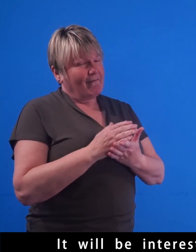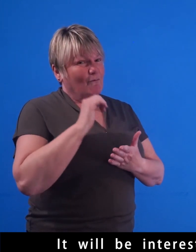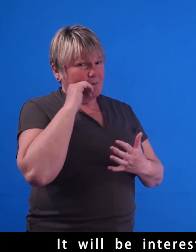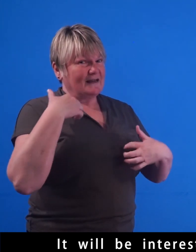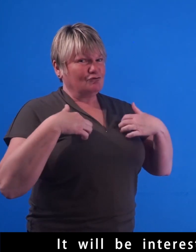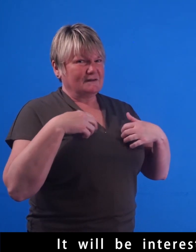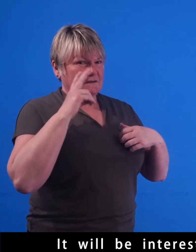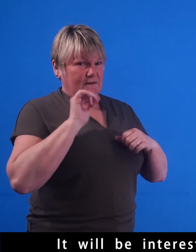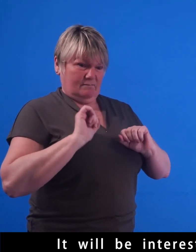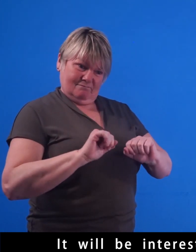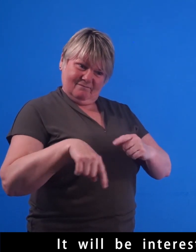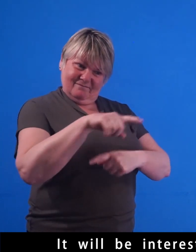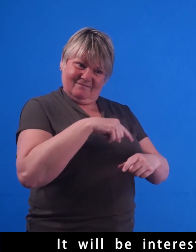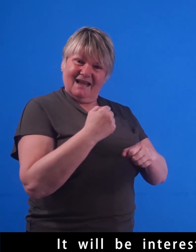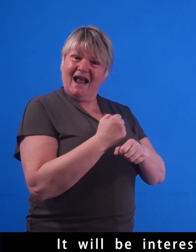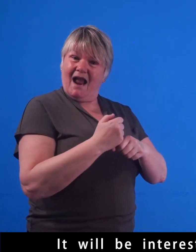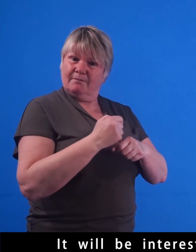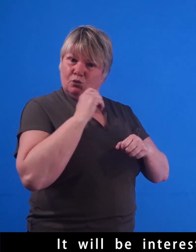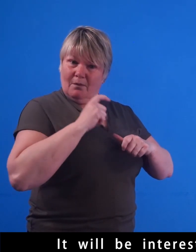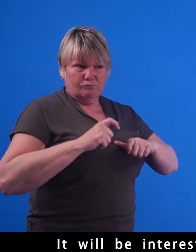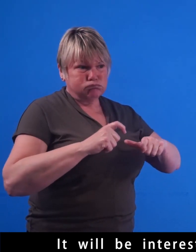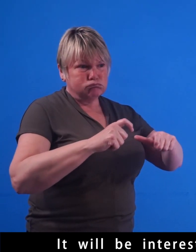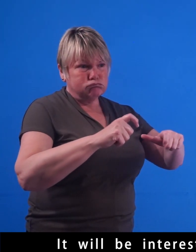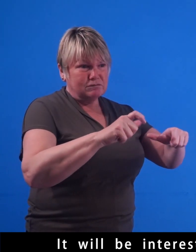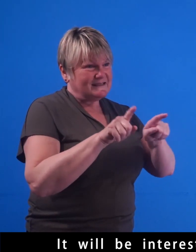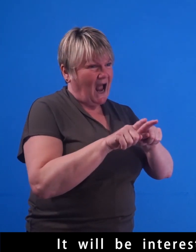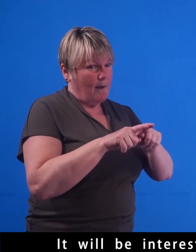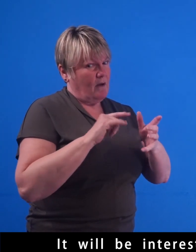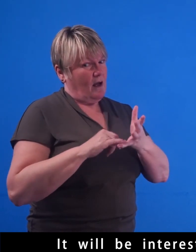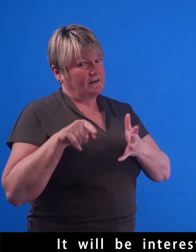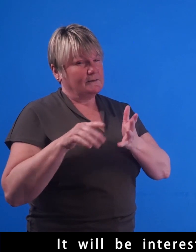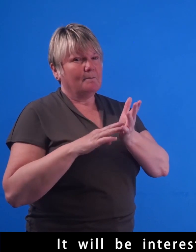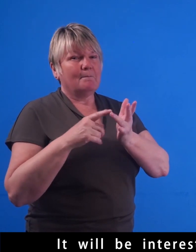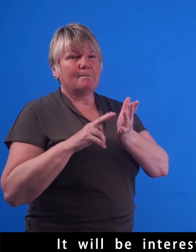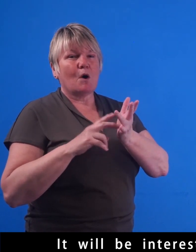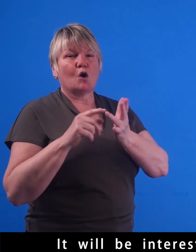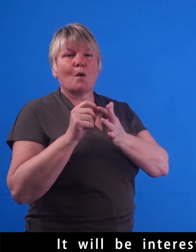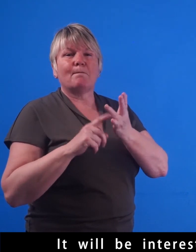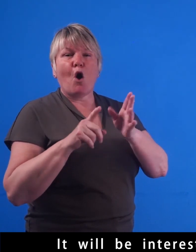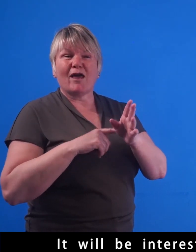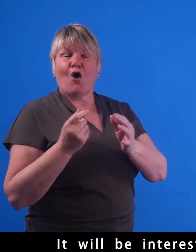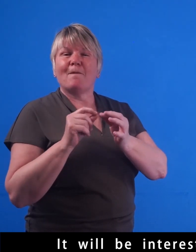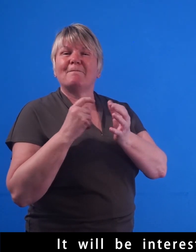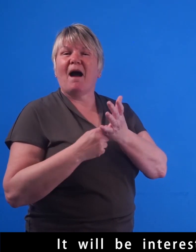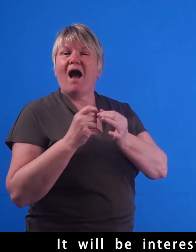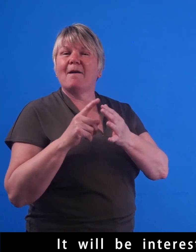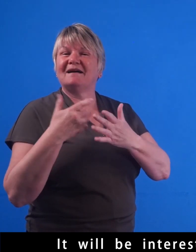It will be interesting to see if their lifespan is as long as that of Monopoly or Barbie.